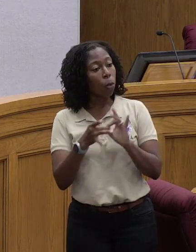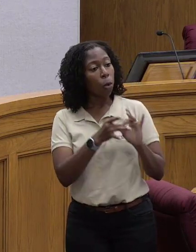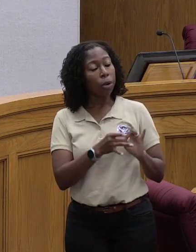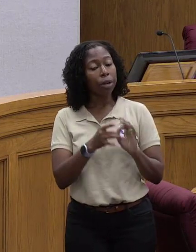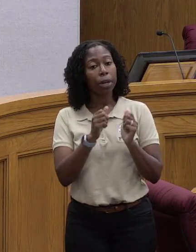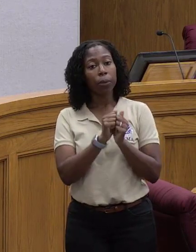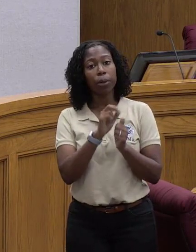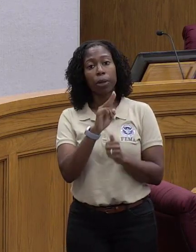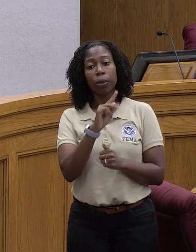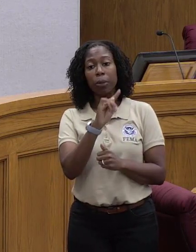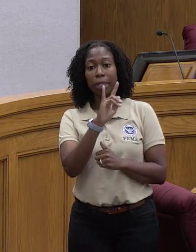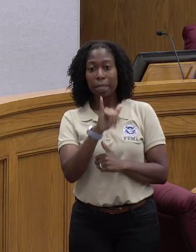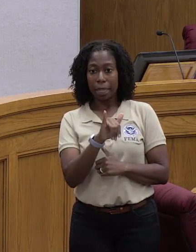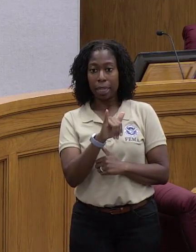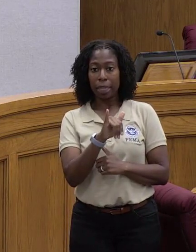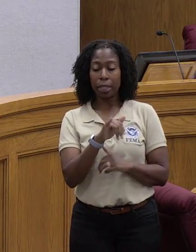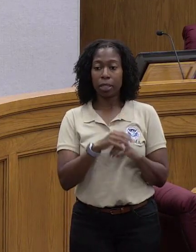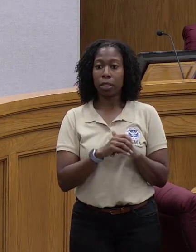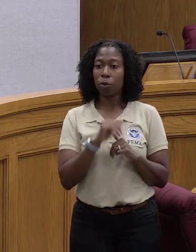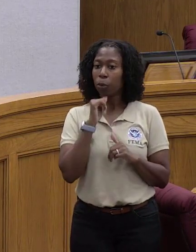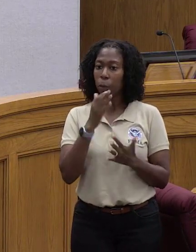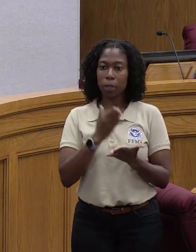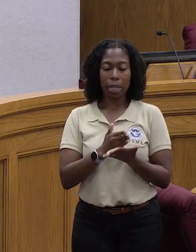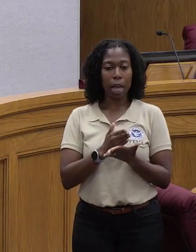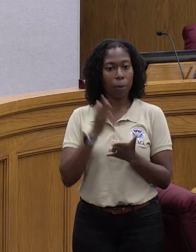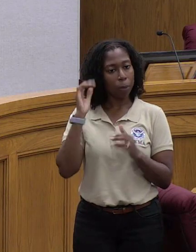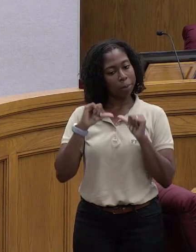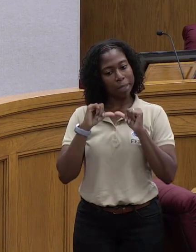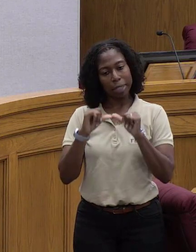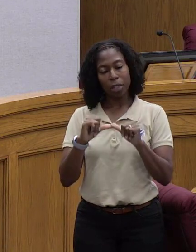and we will not stop until everyone's services are